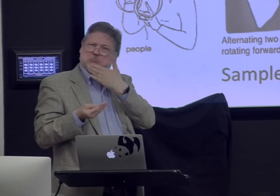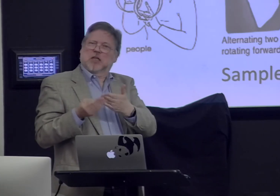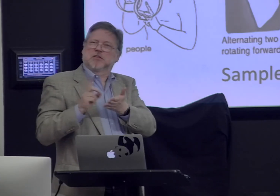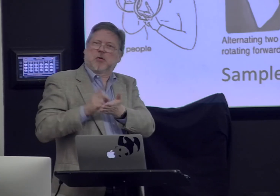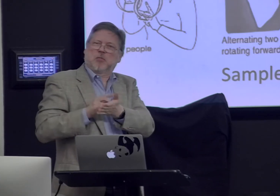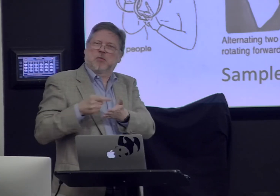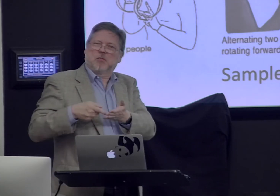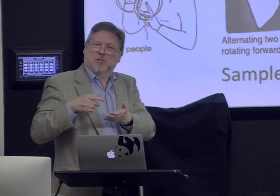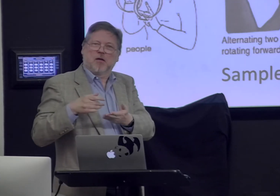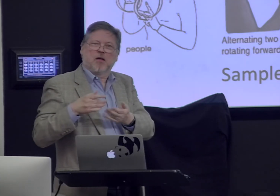stimulus material.